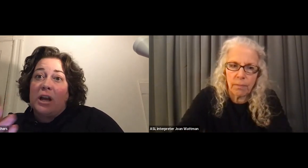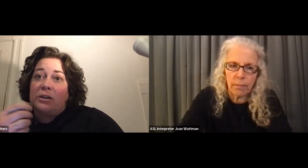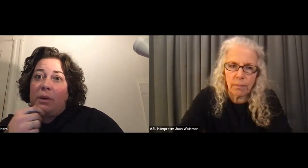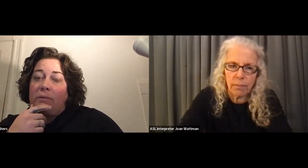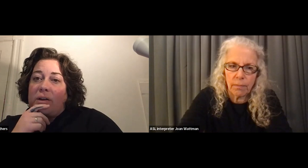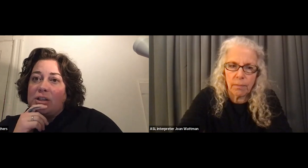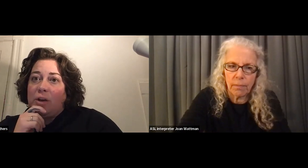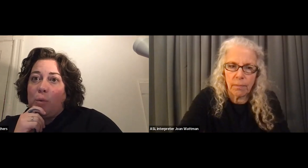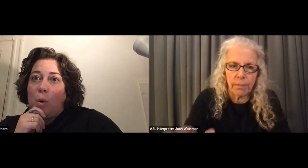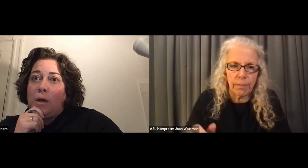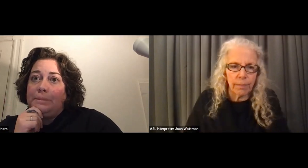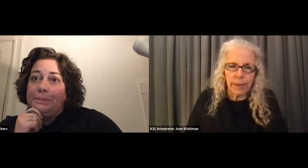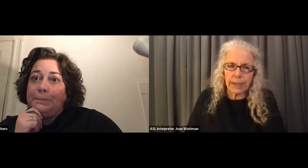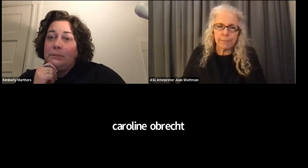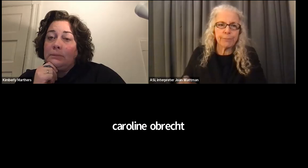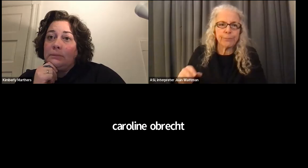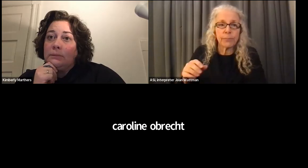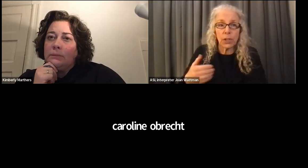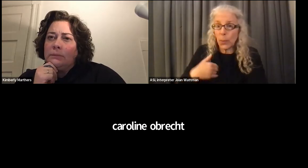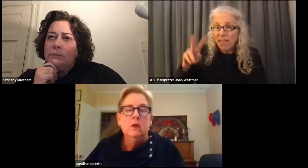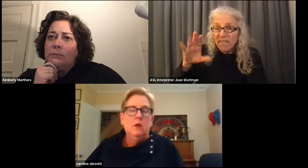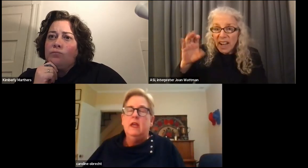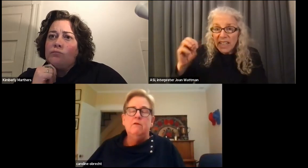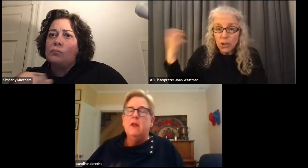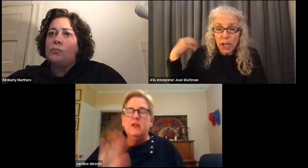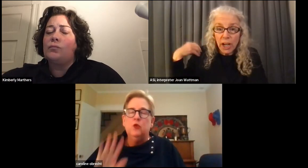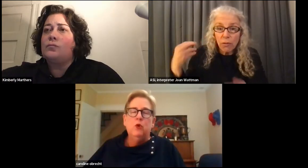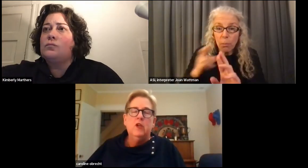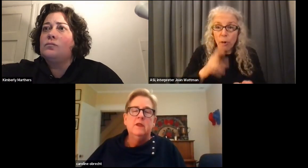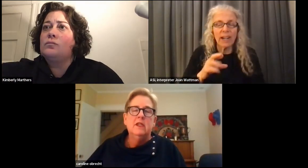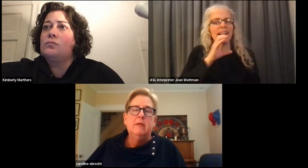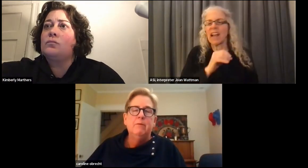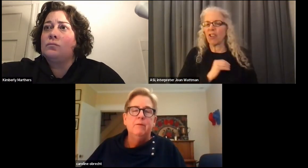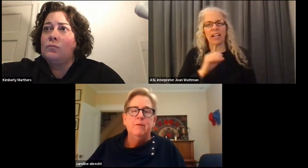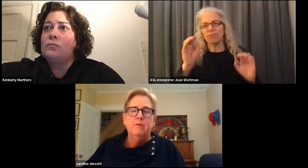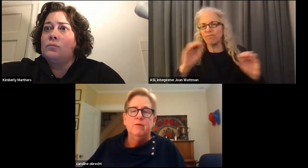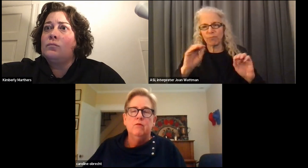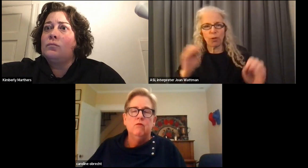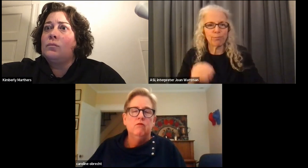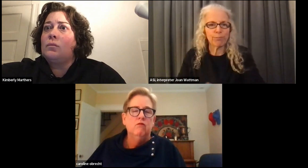vice chair, do we have a vice chair report? I have nothing to report at this time.